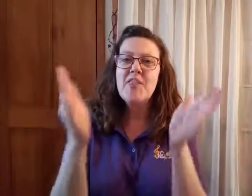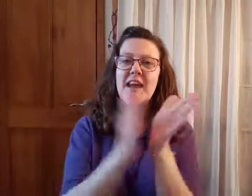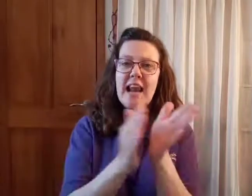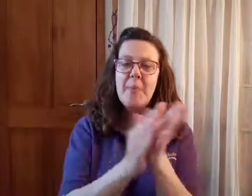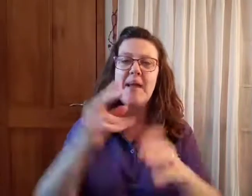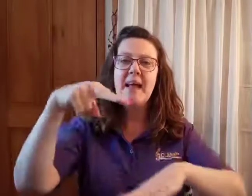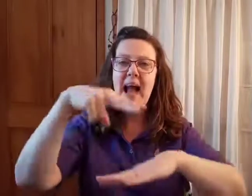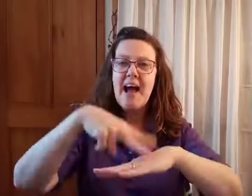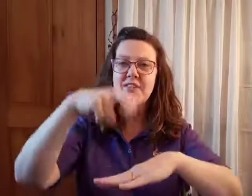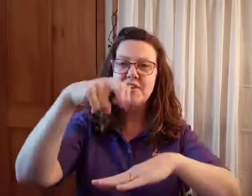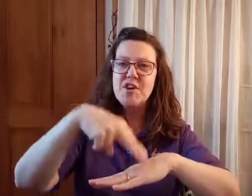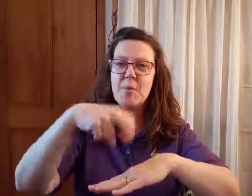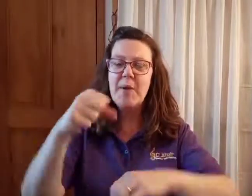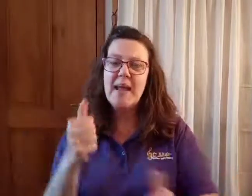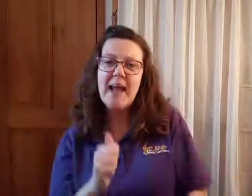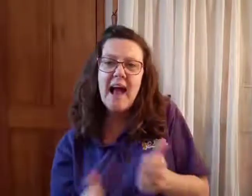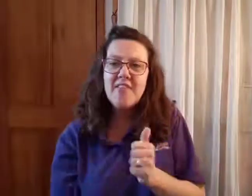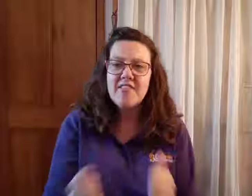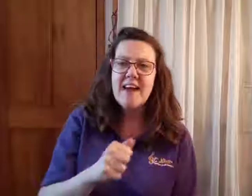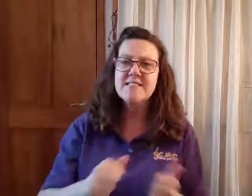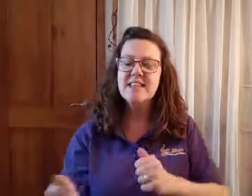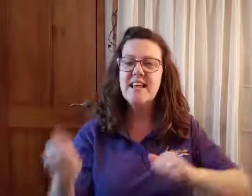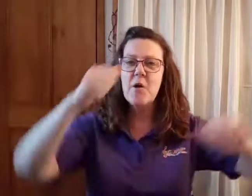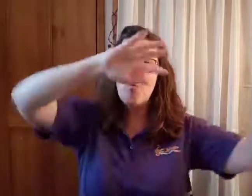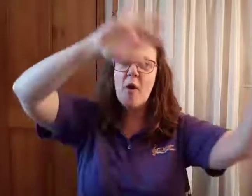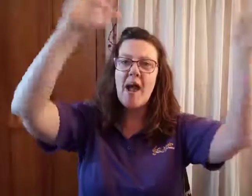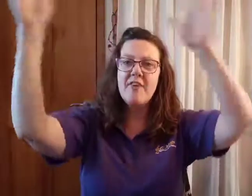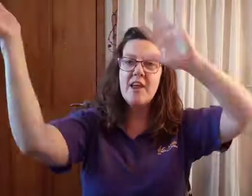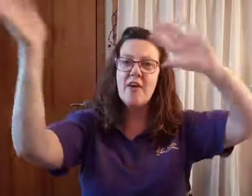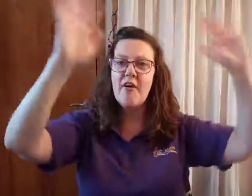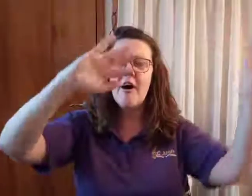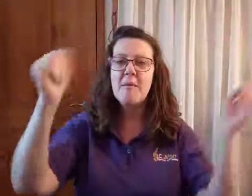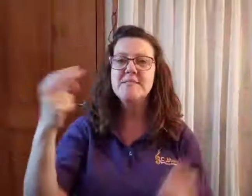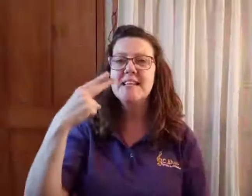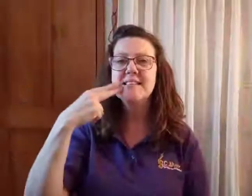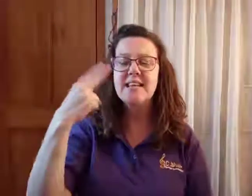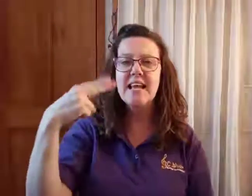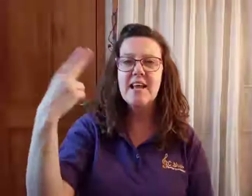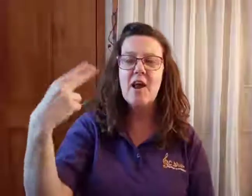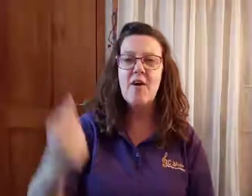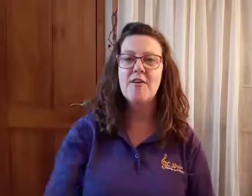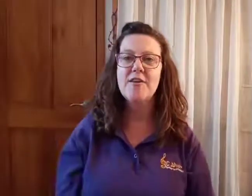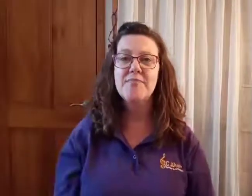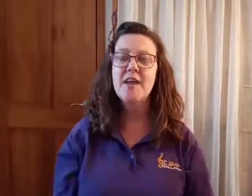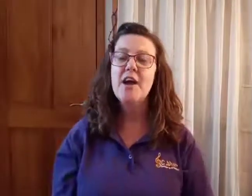the clapping and the jumping and the dancing and waving your arms and singing along